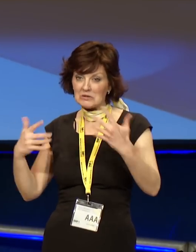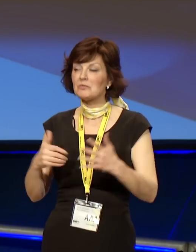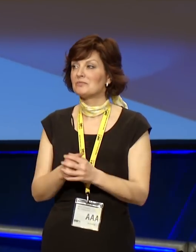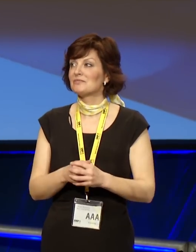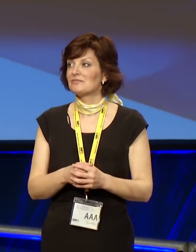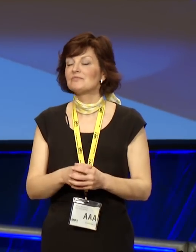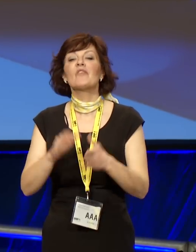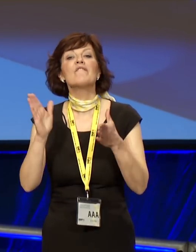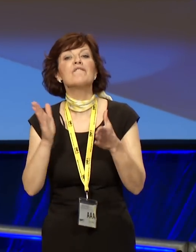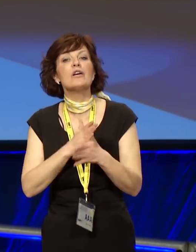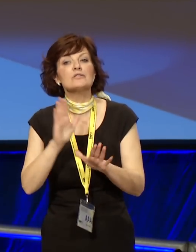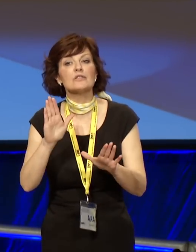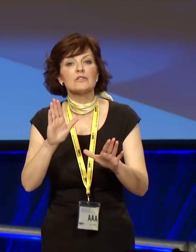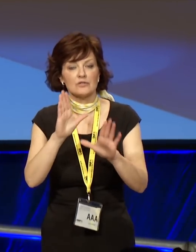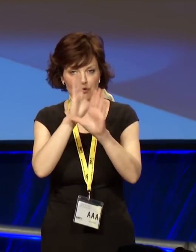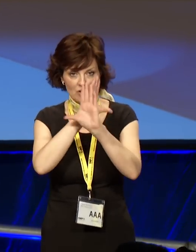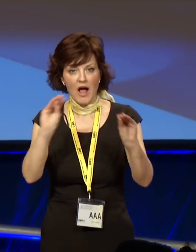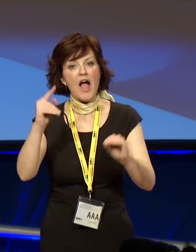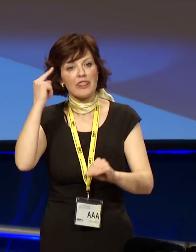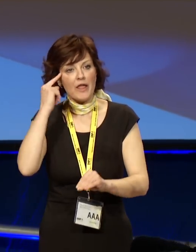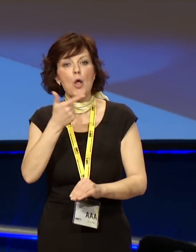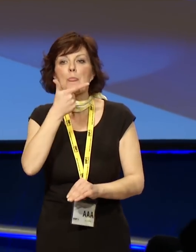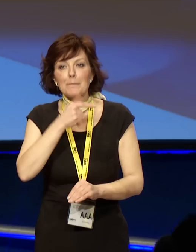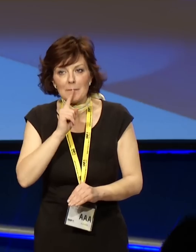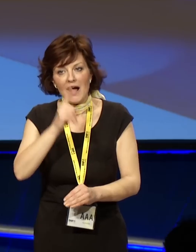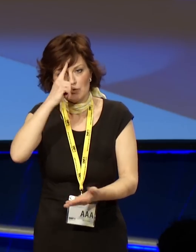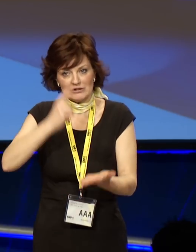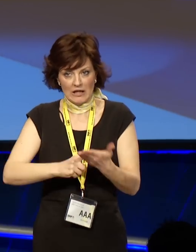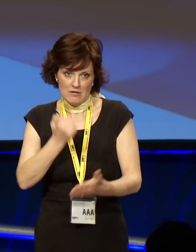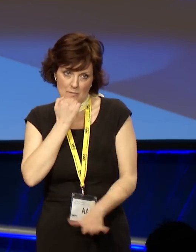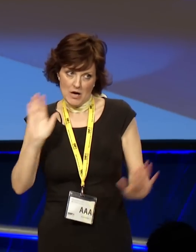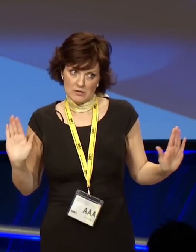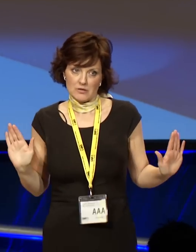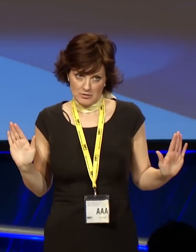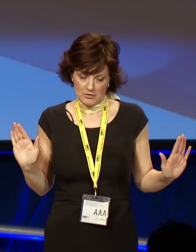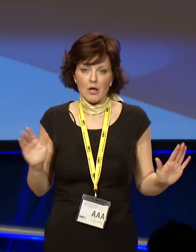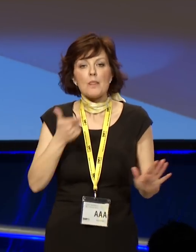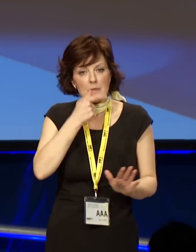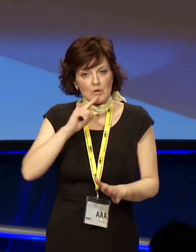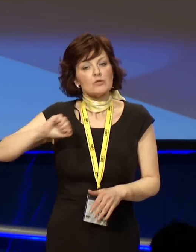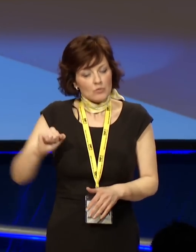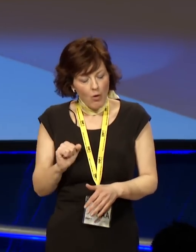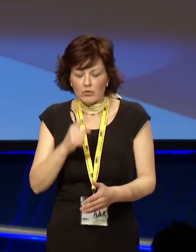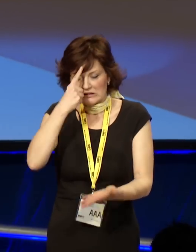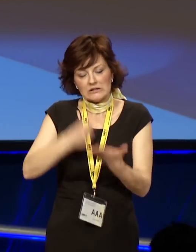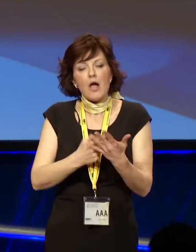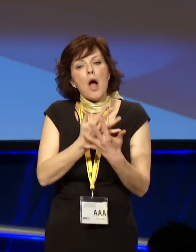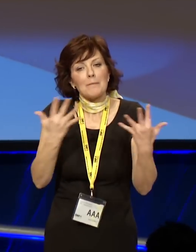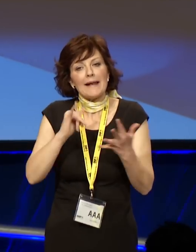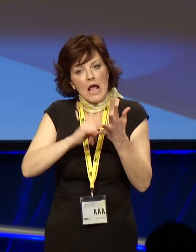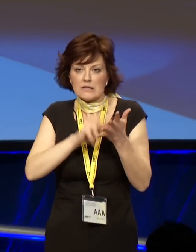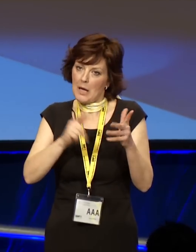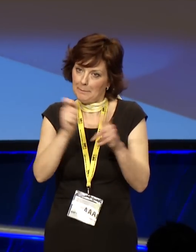Well, firstly, I think we should let the people determine the numbers. Yes. The people of Scotland will determine the numbers that the